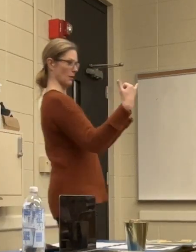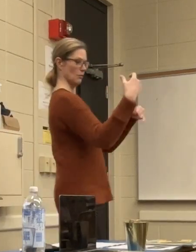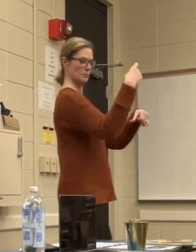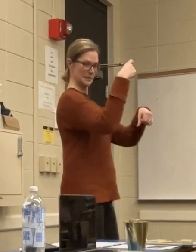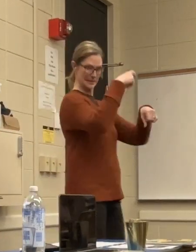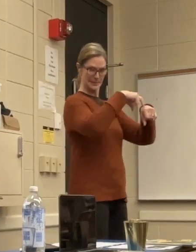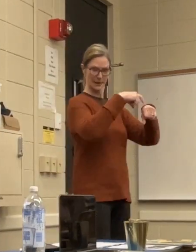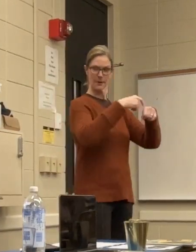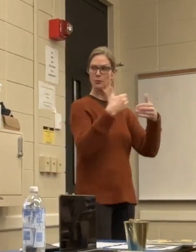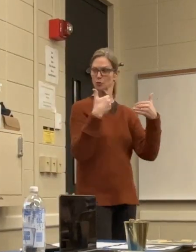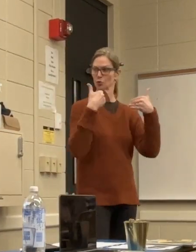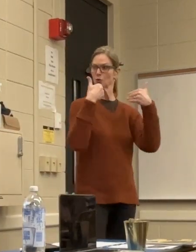Okay.